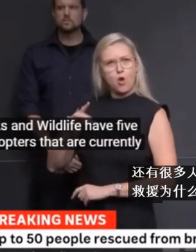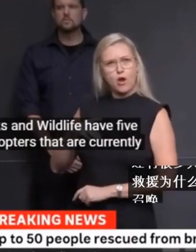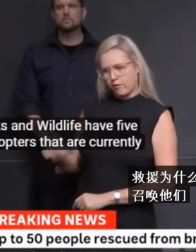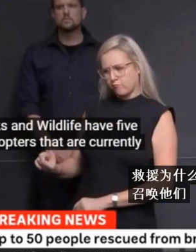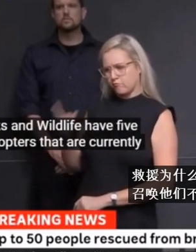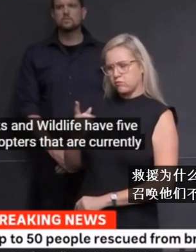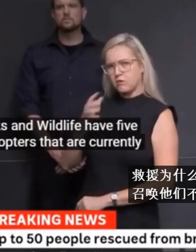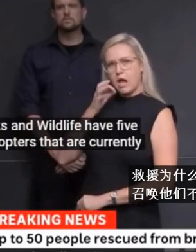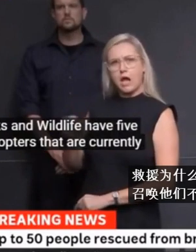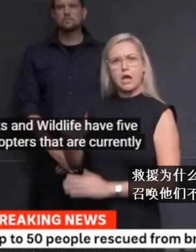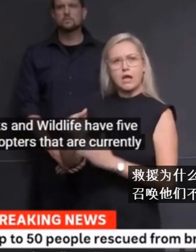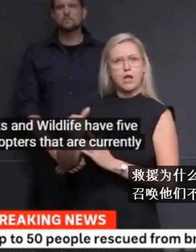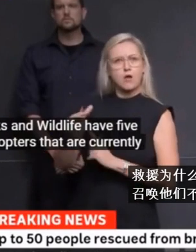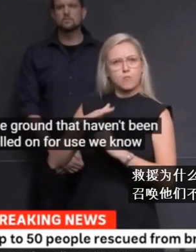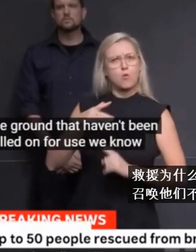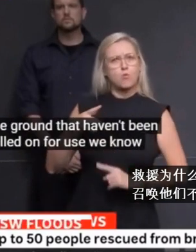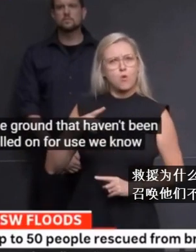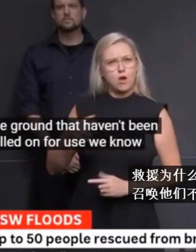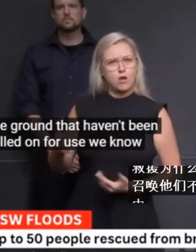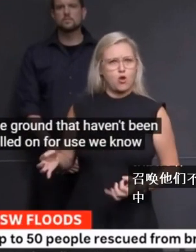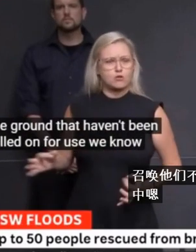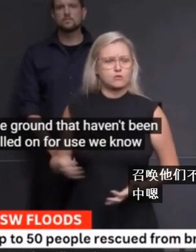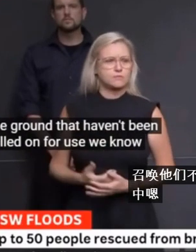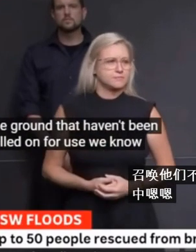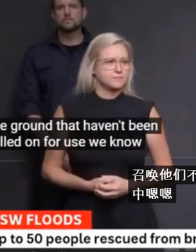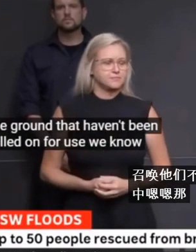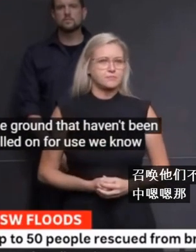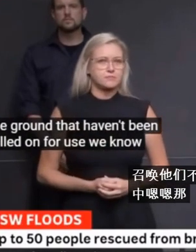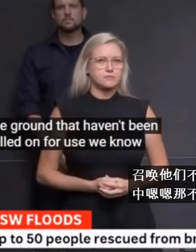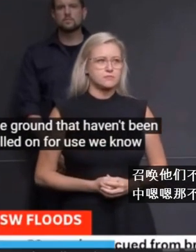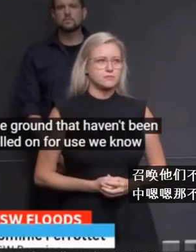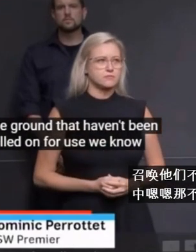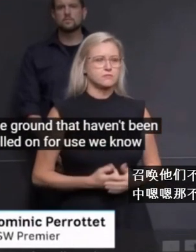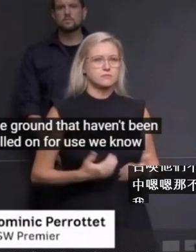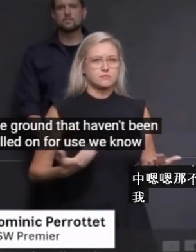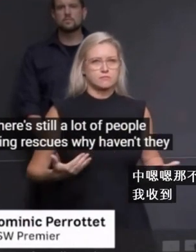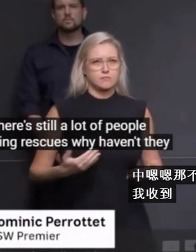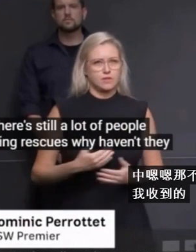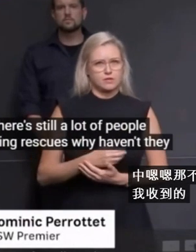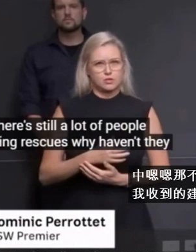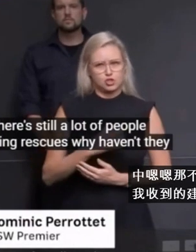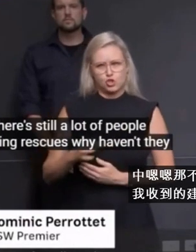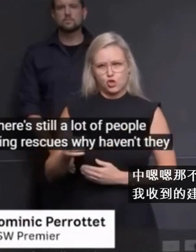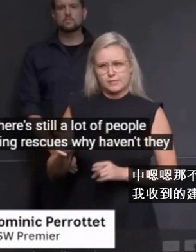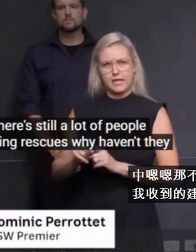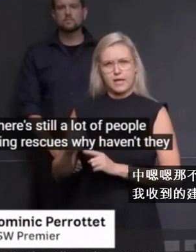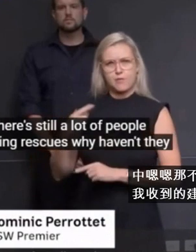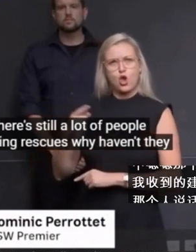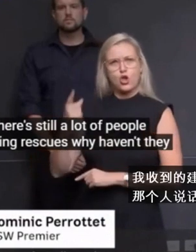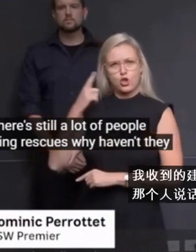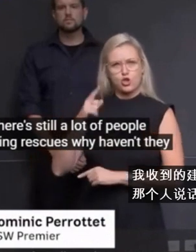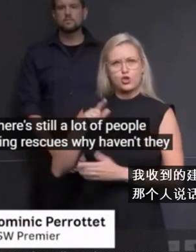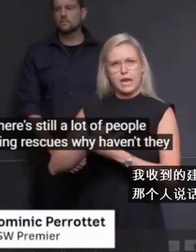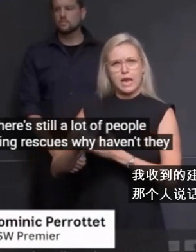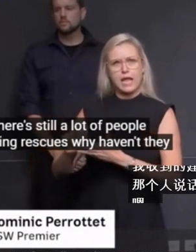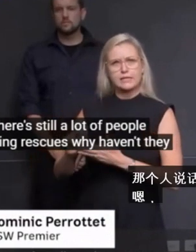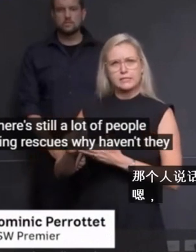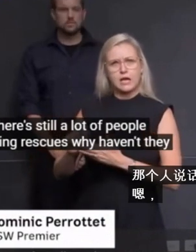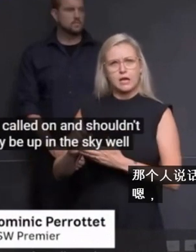been called on, and shouldn't they be up in the sky? Well, that's not the advice that I've received, and Shane will speak to